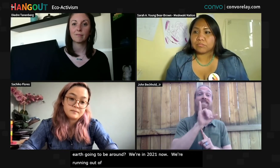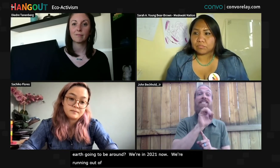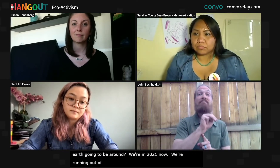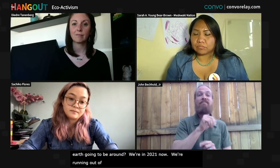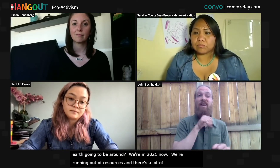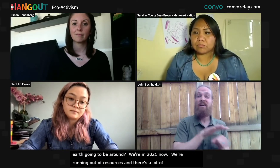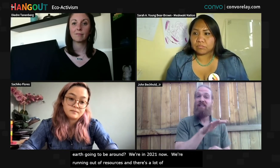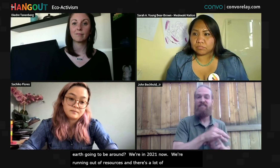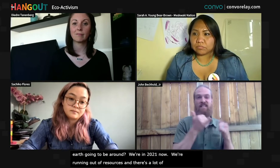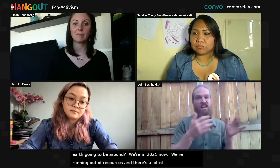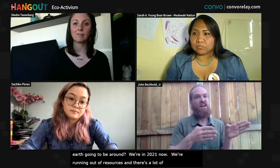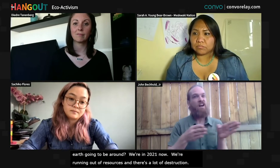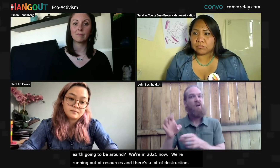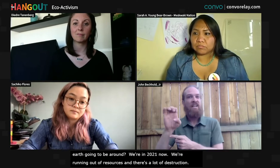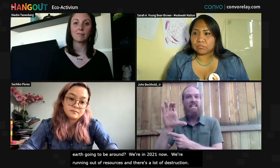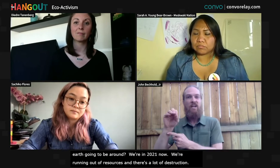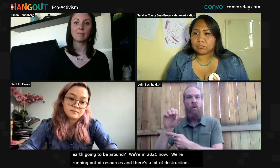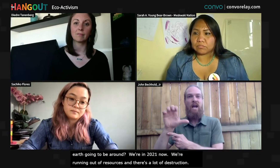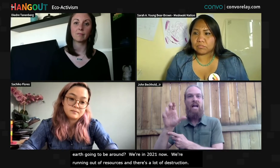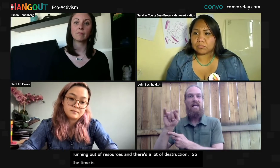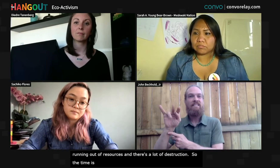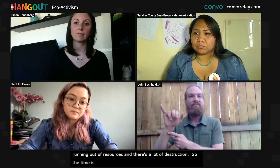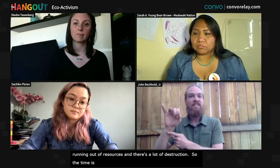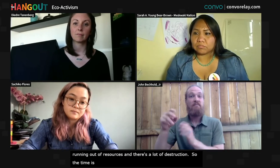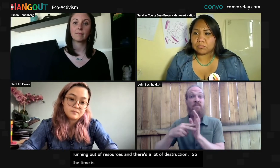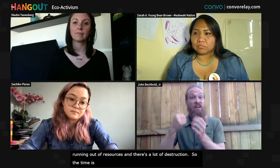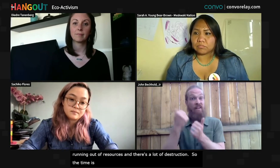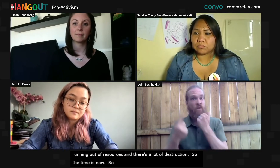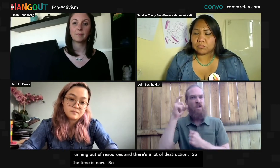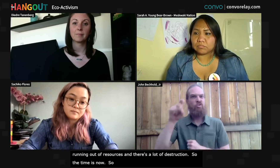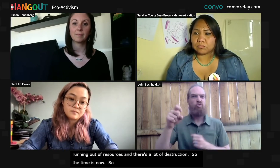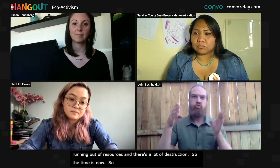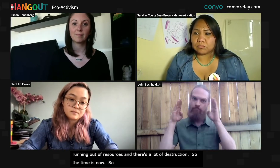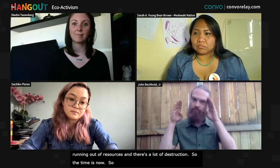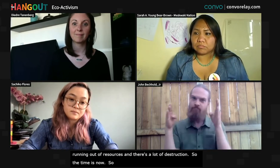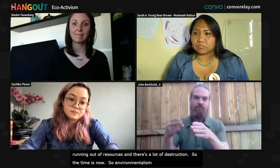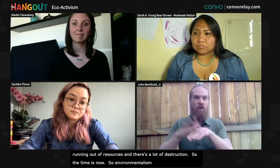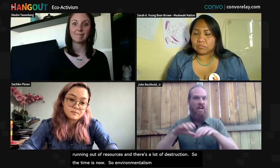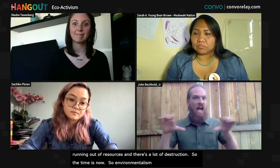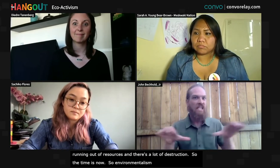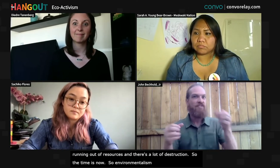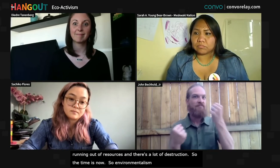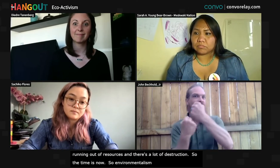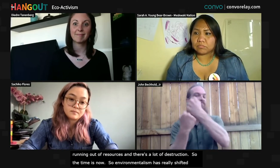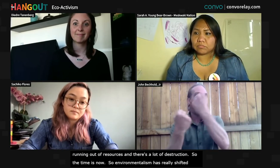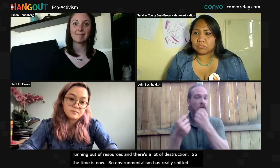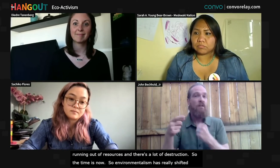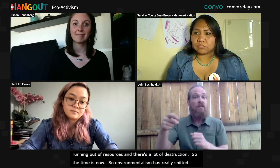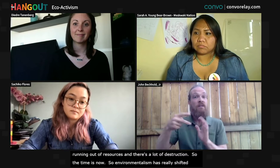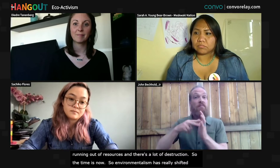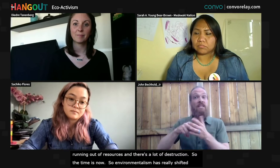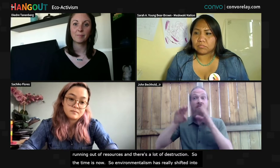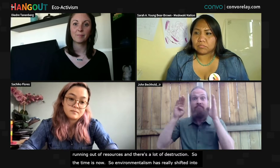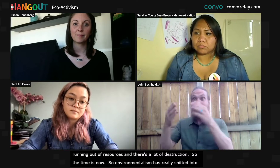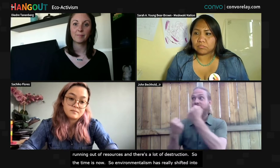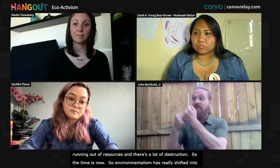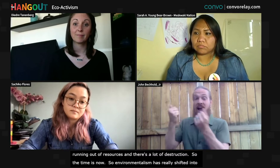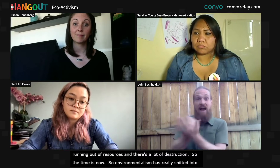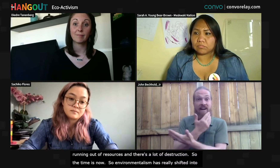is now. So environmentalism has really shifted into eco-activism because this is much more of an active role we